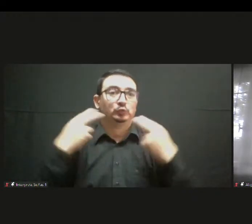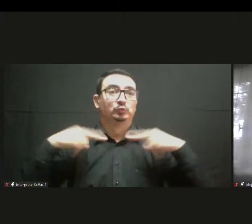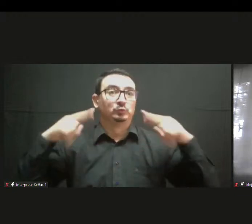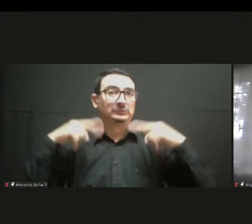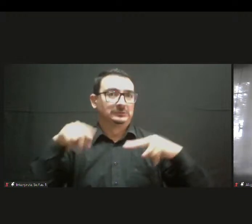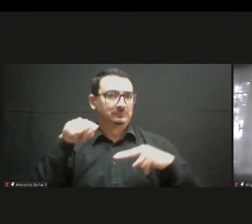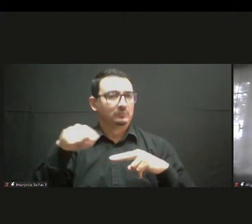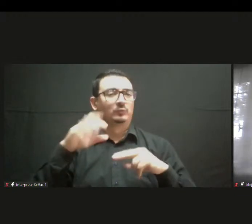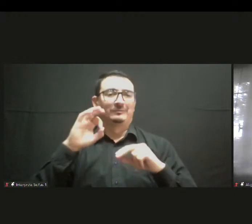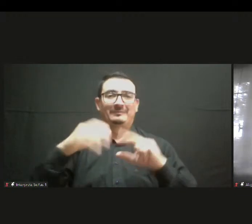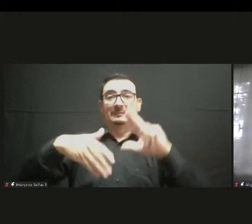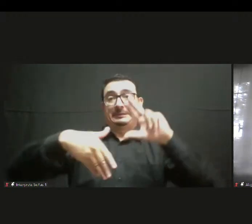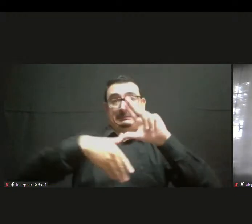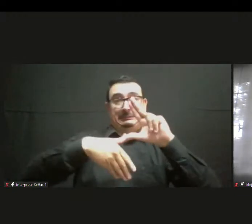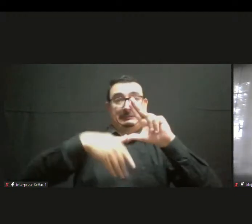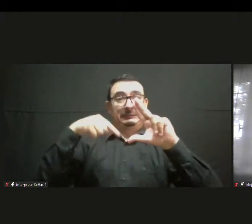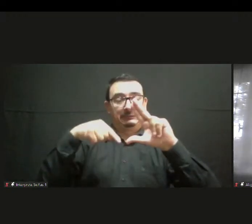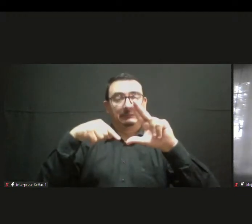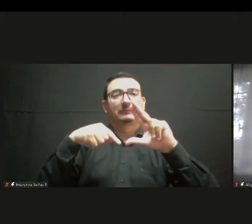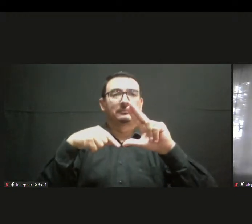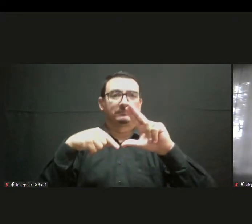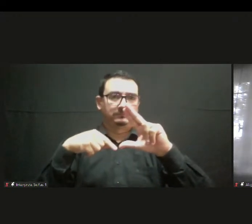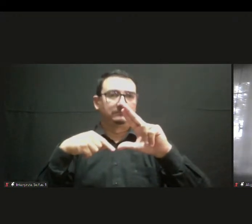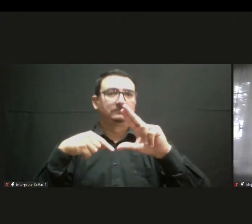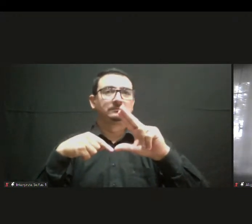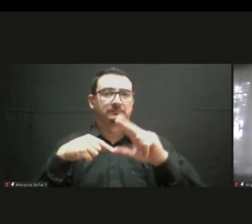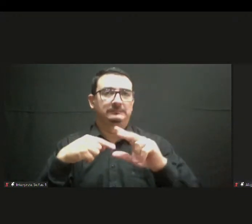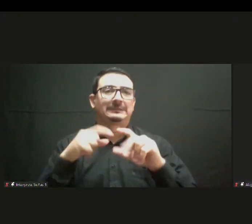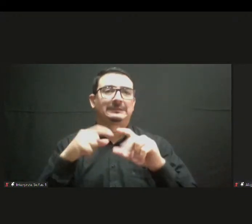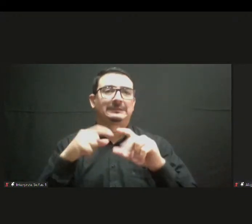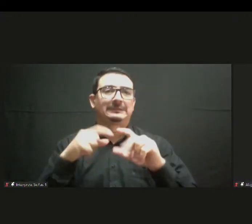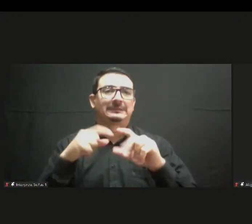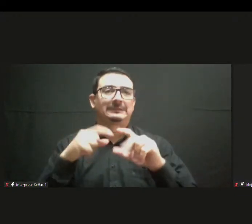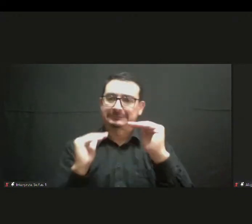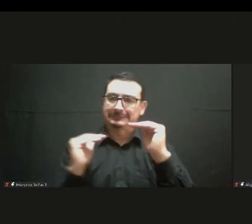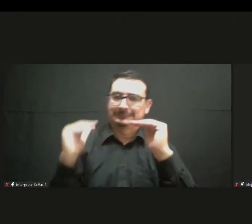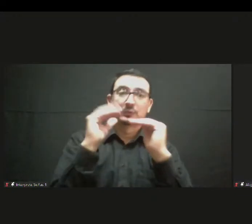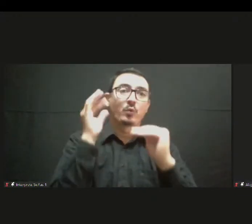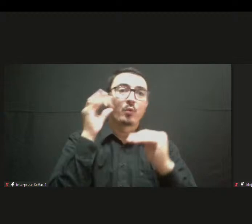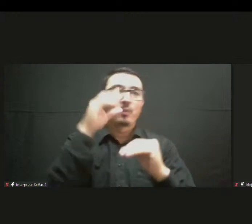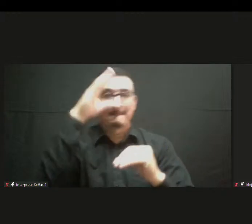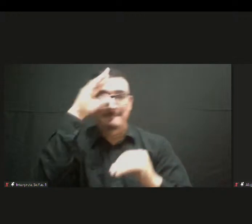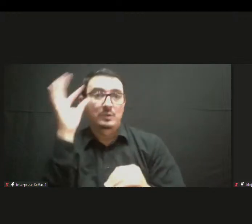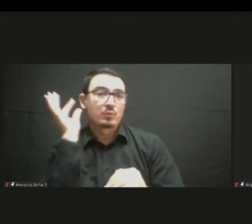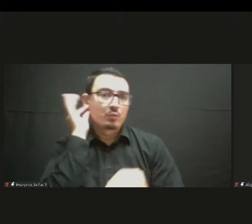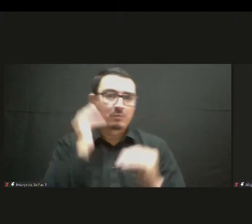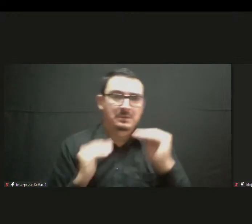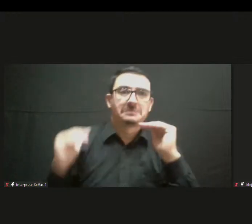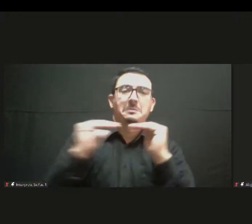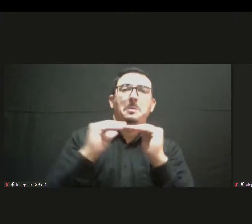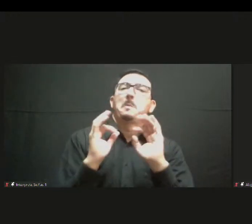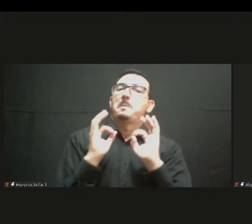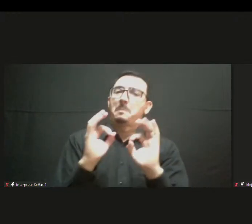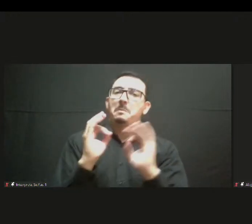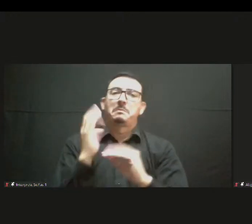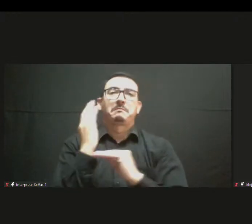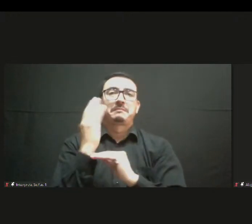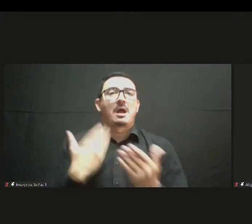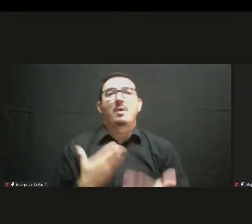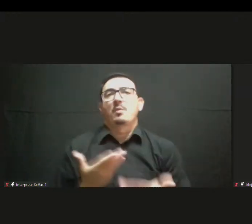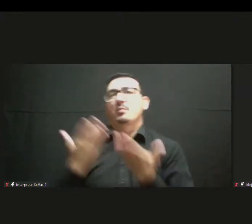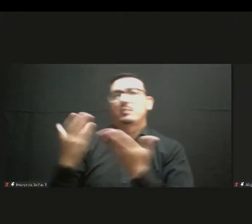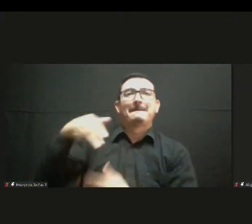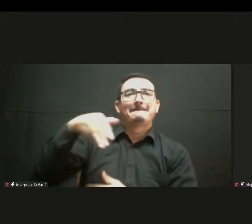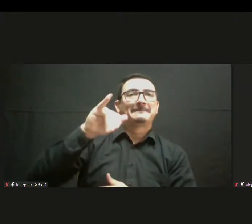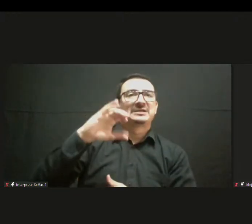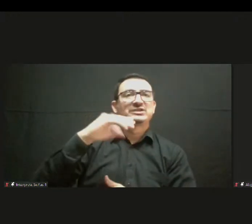McLeod of the University of the West Indies, and she will say a few words on how island destinations can